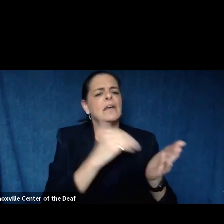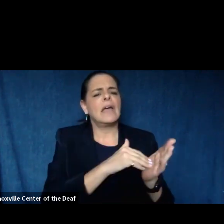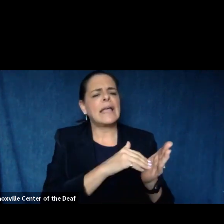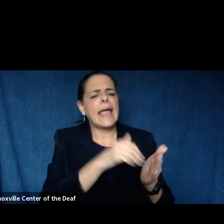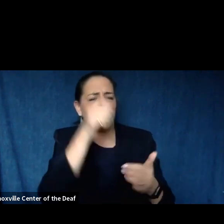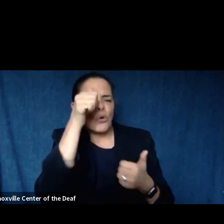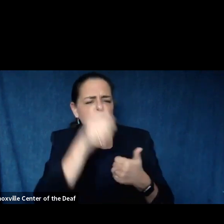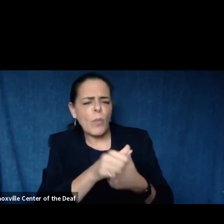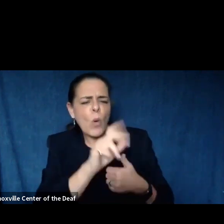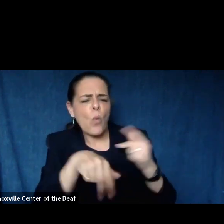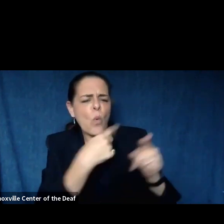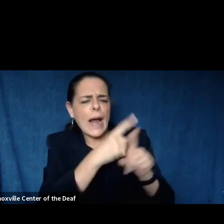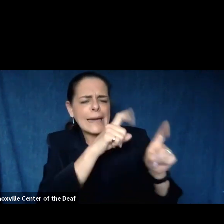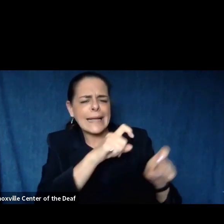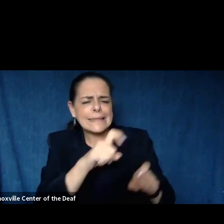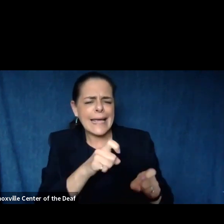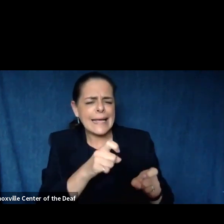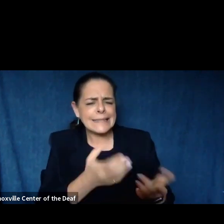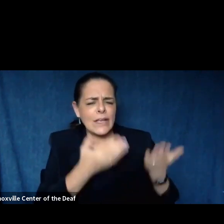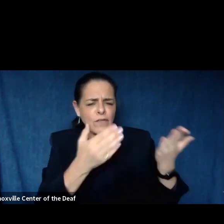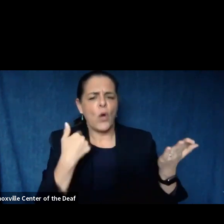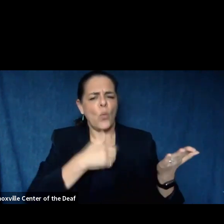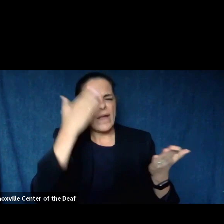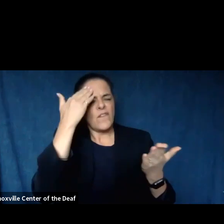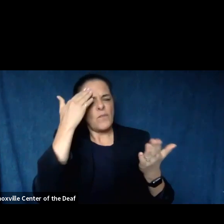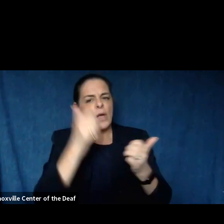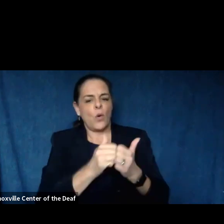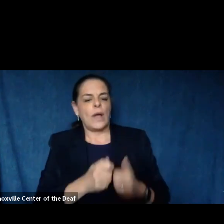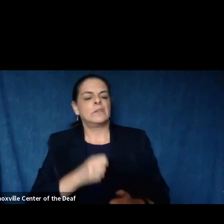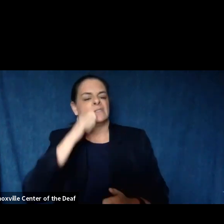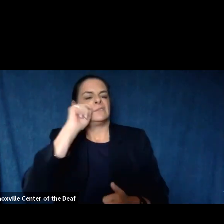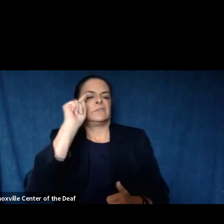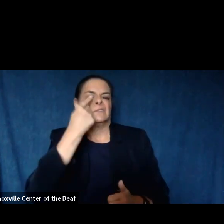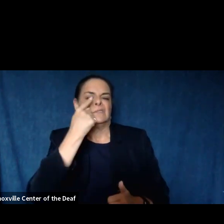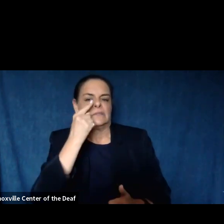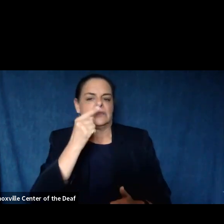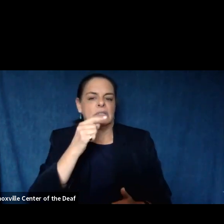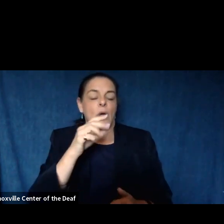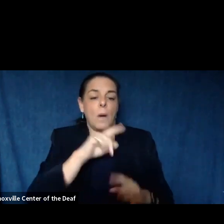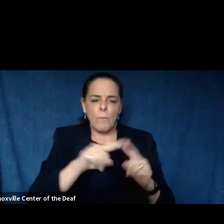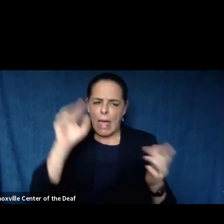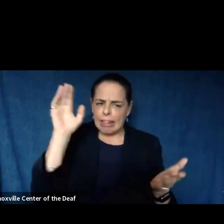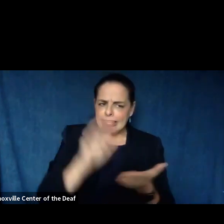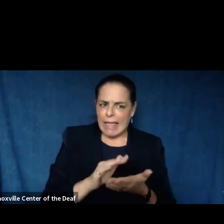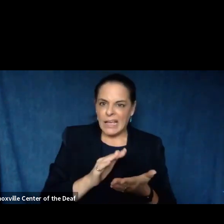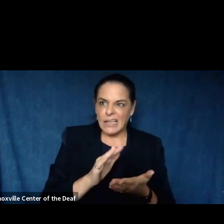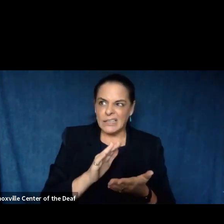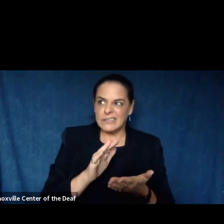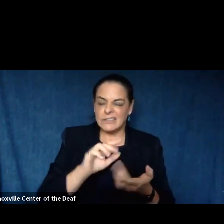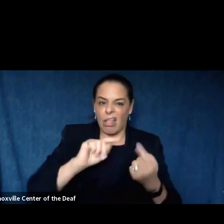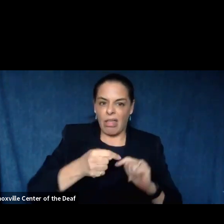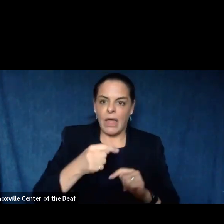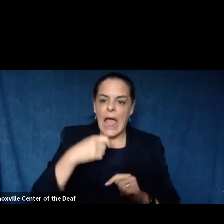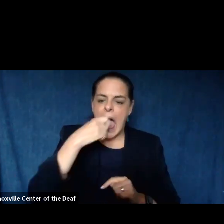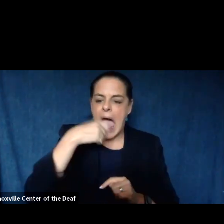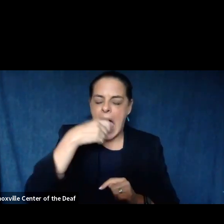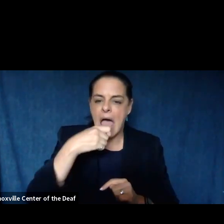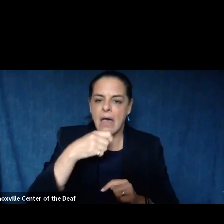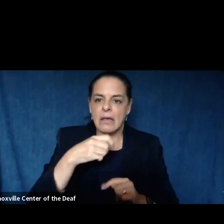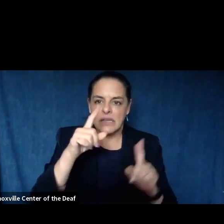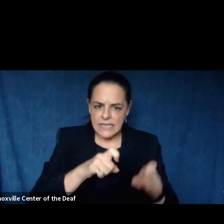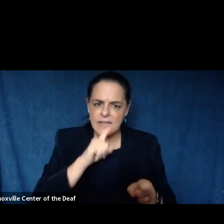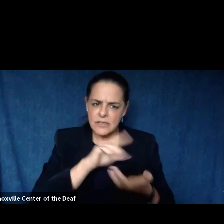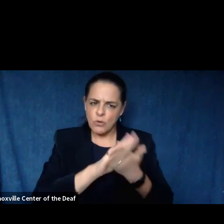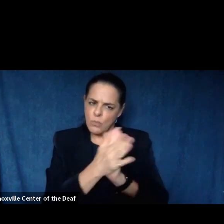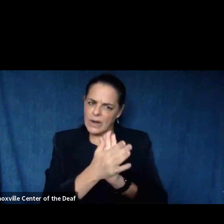we're familiar now with the nasal swab PCR tests, but less invasive saliva tests are becoming available. As far as we know, are